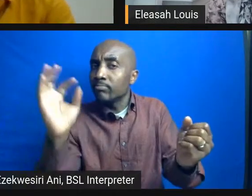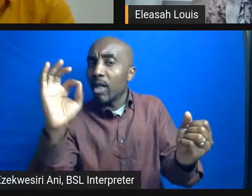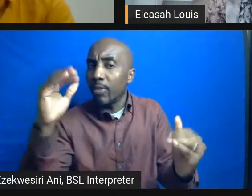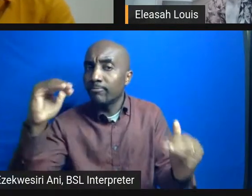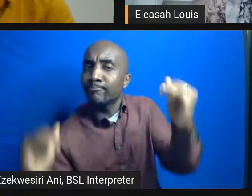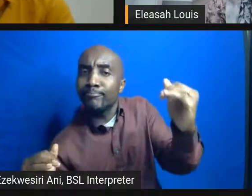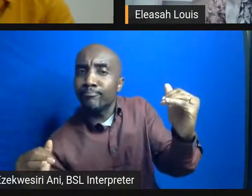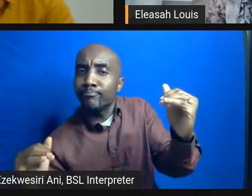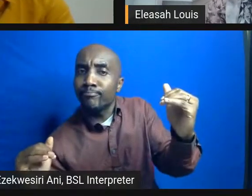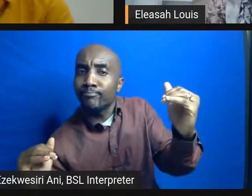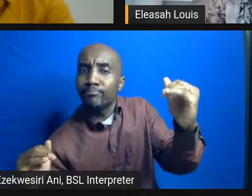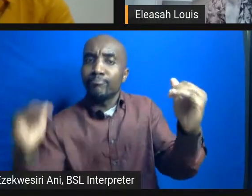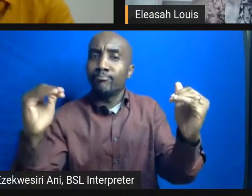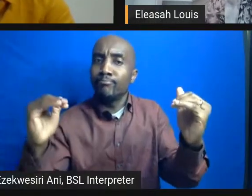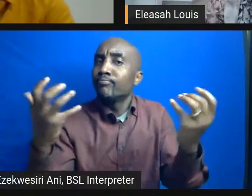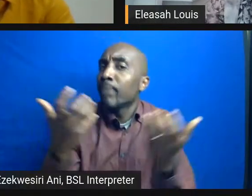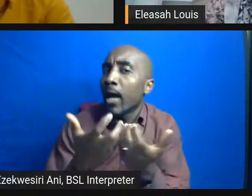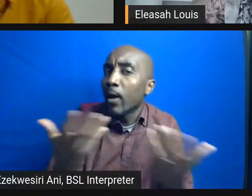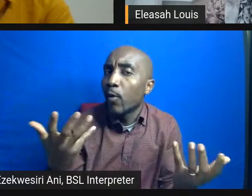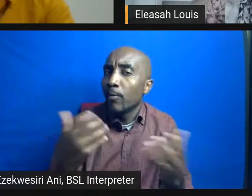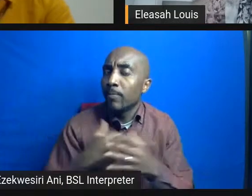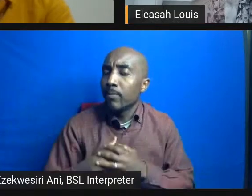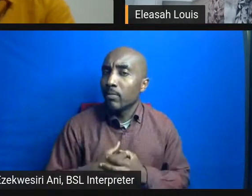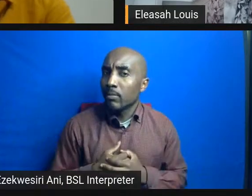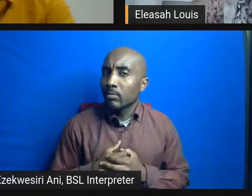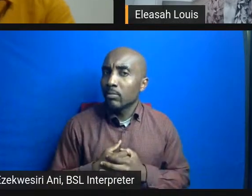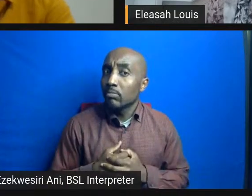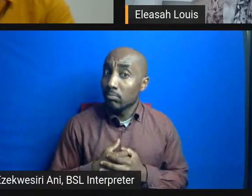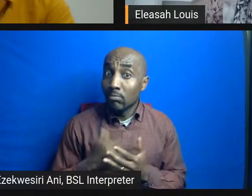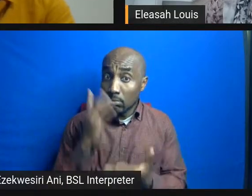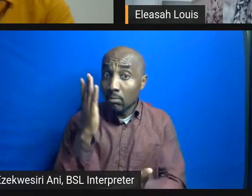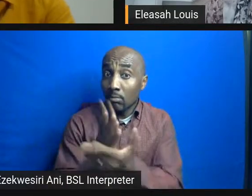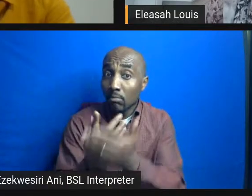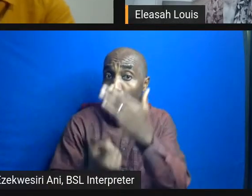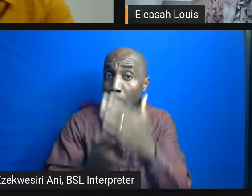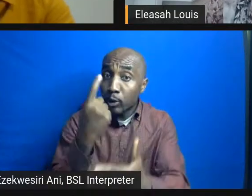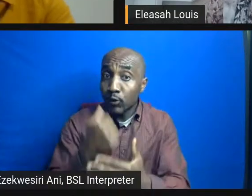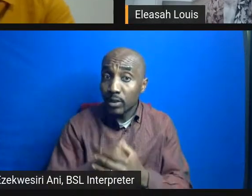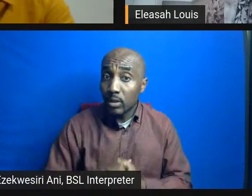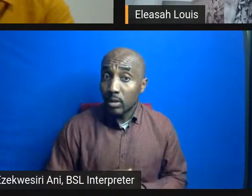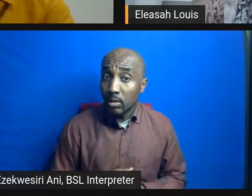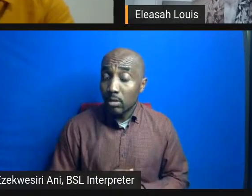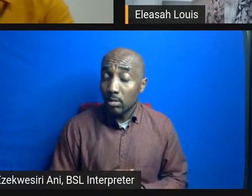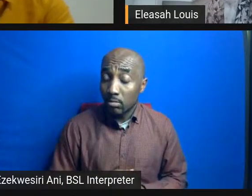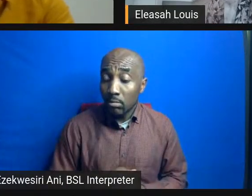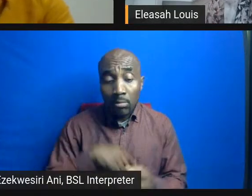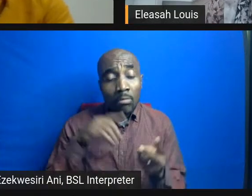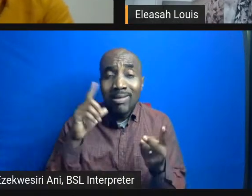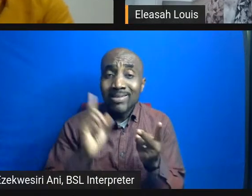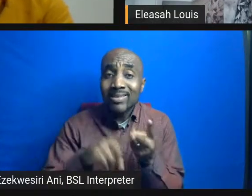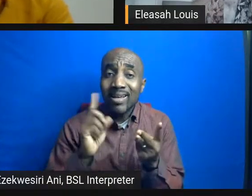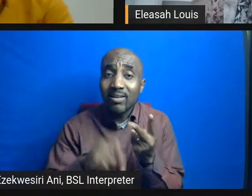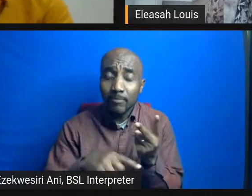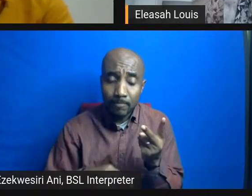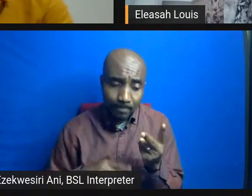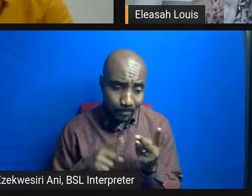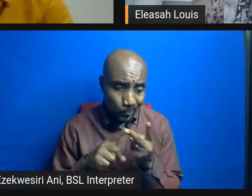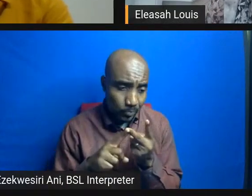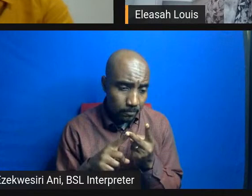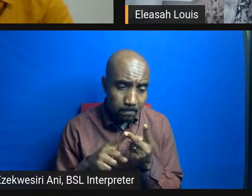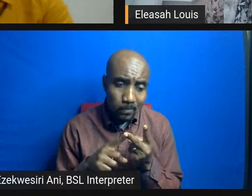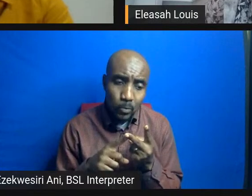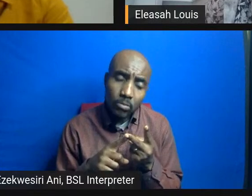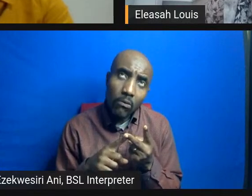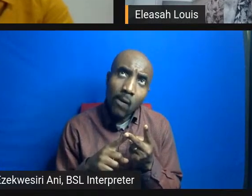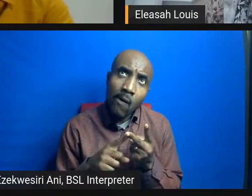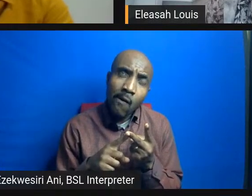And yes, let's use that as an opportunity. Let's use also the issue of